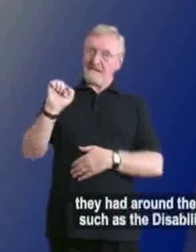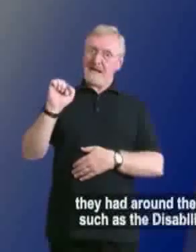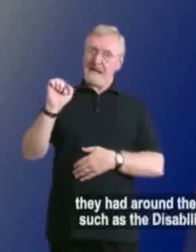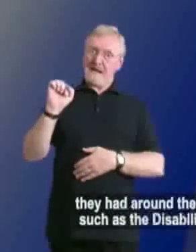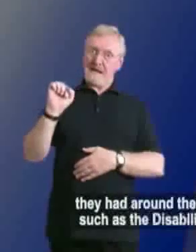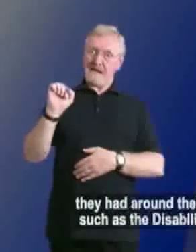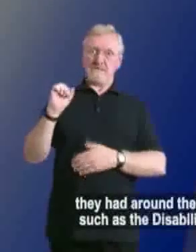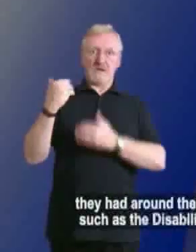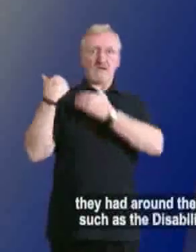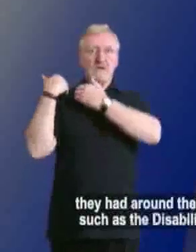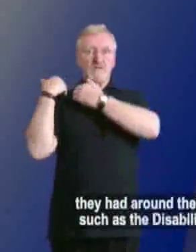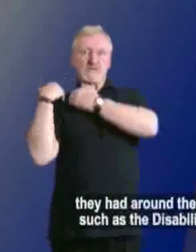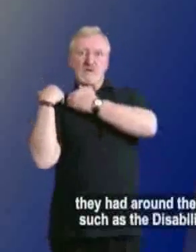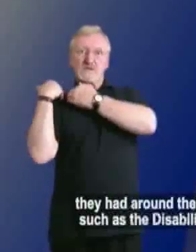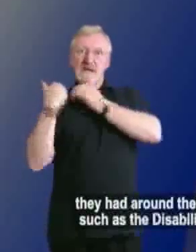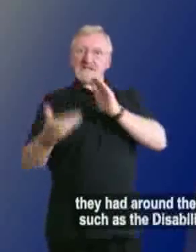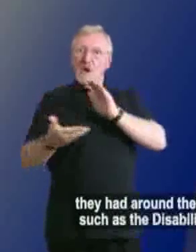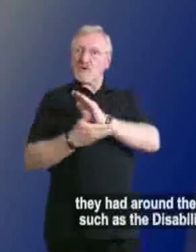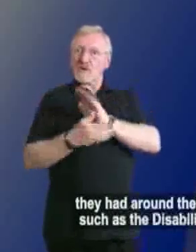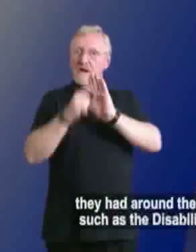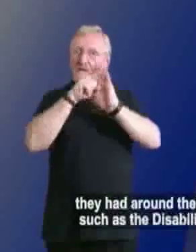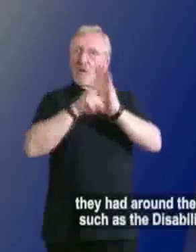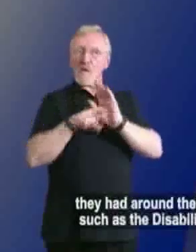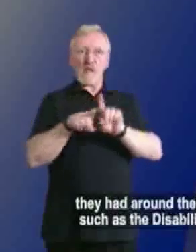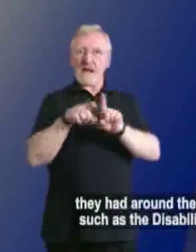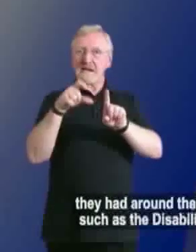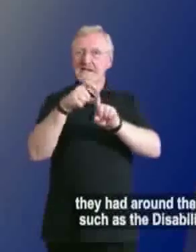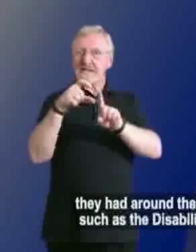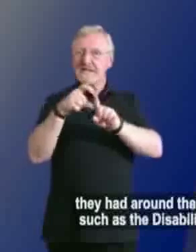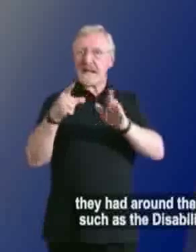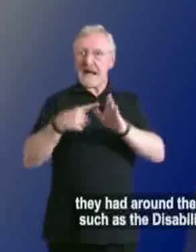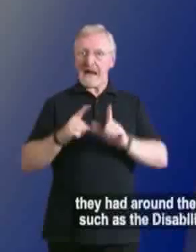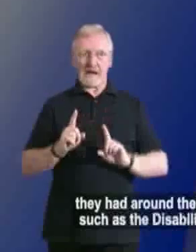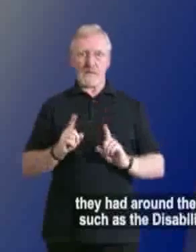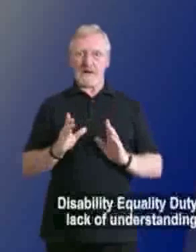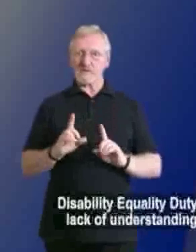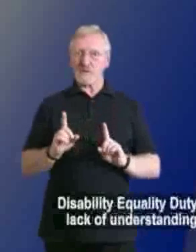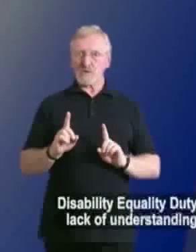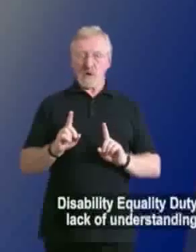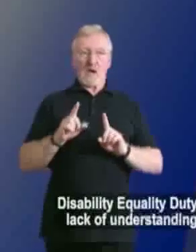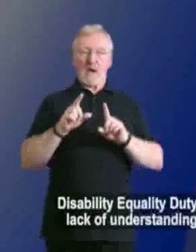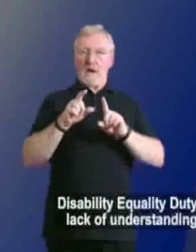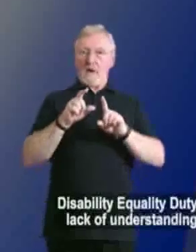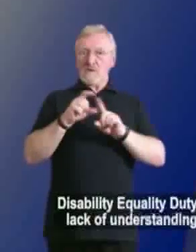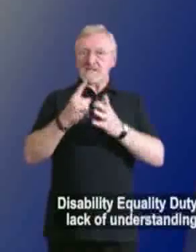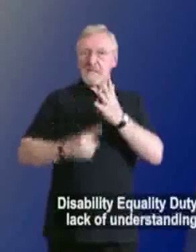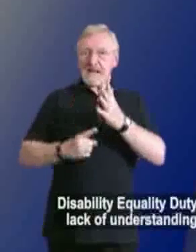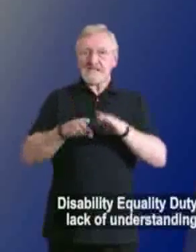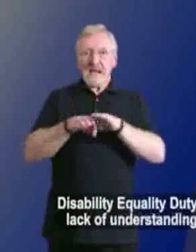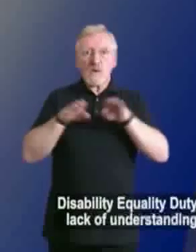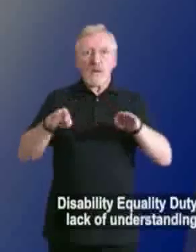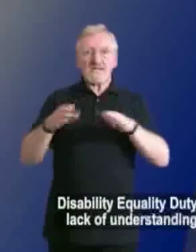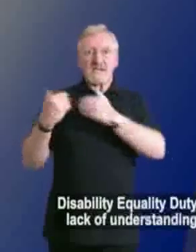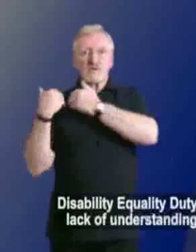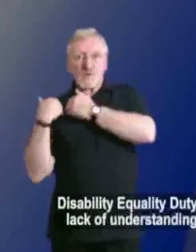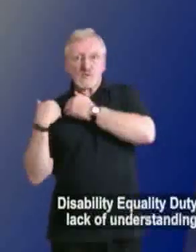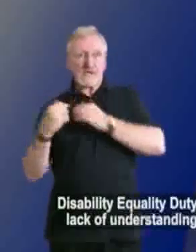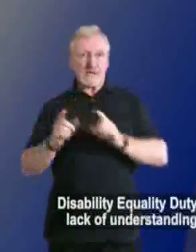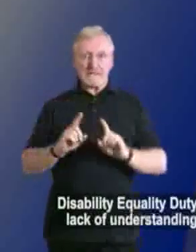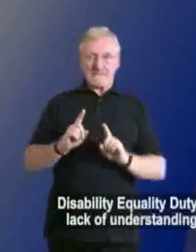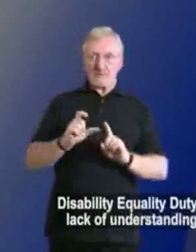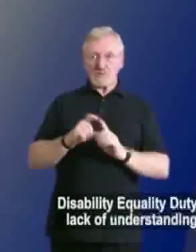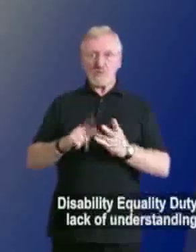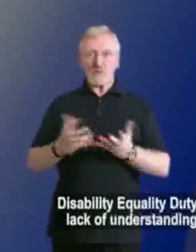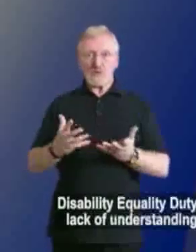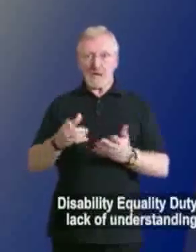they had around their legislative requirements, such as the Disability Discrimination Act, the Disability Equality Duty. They also talked